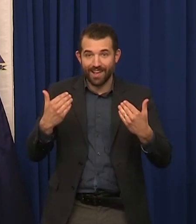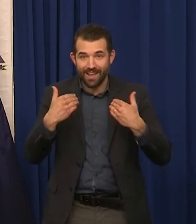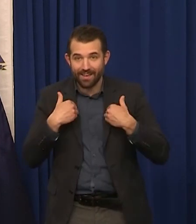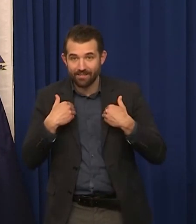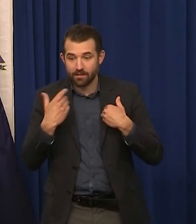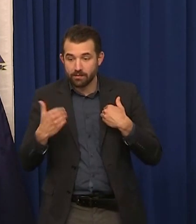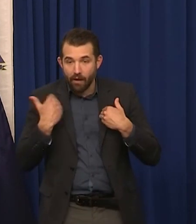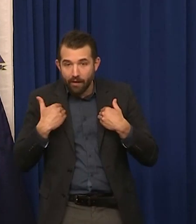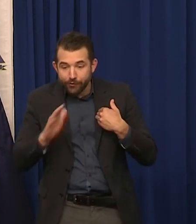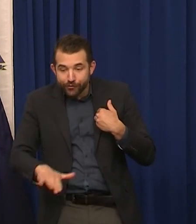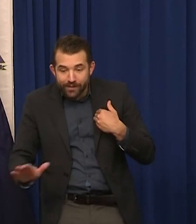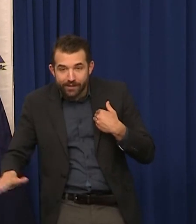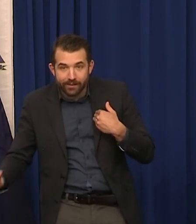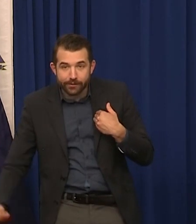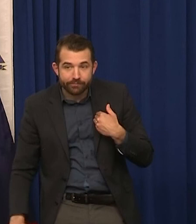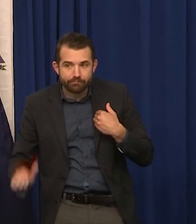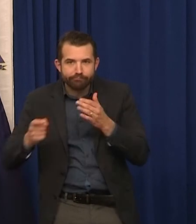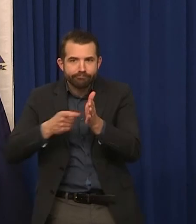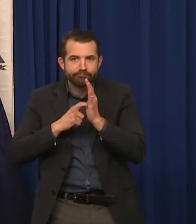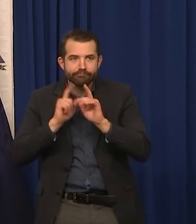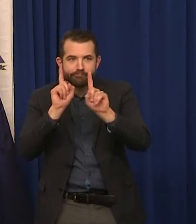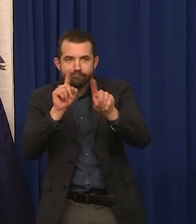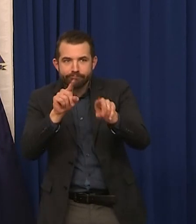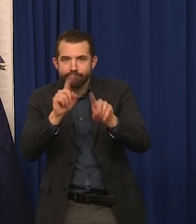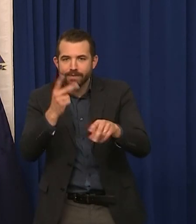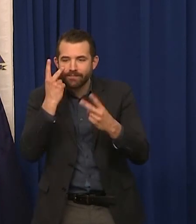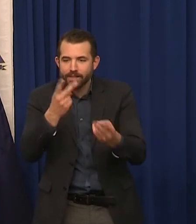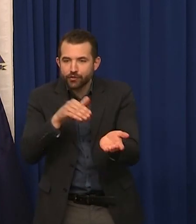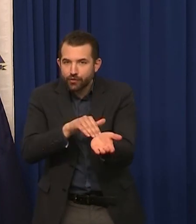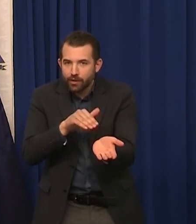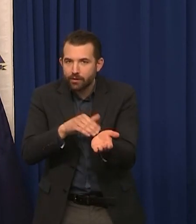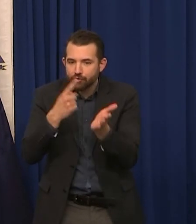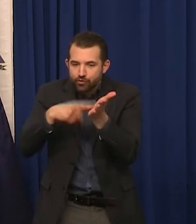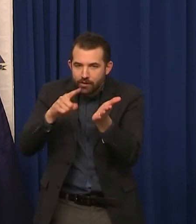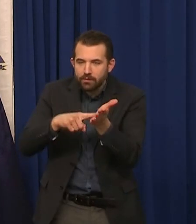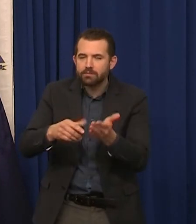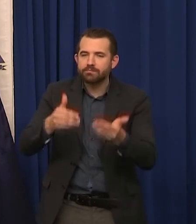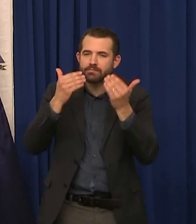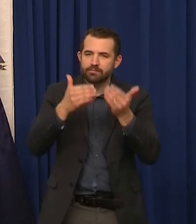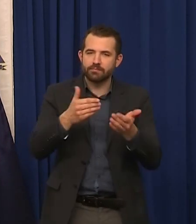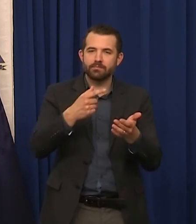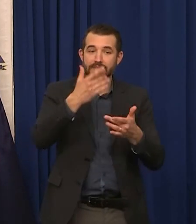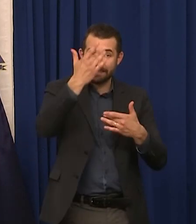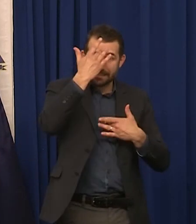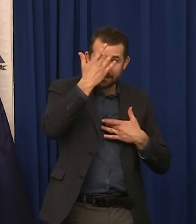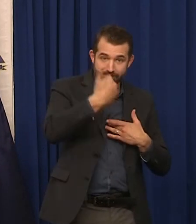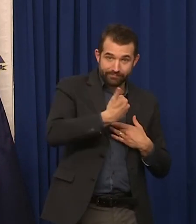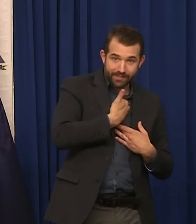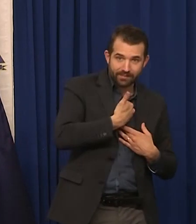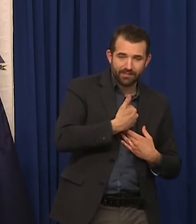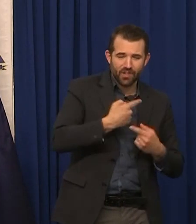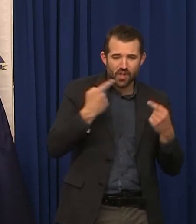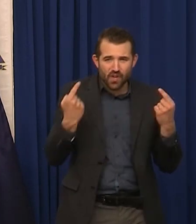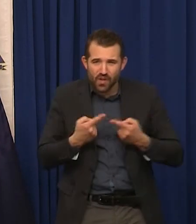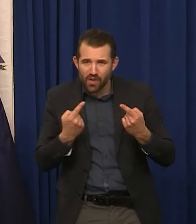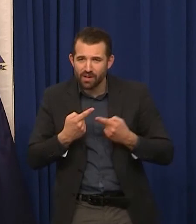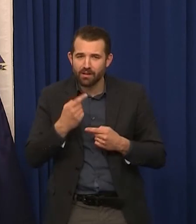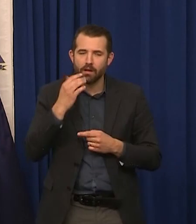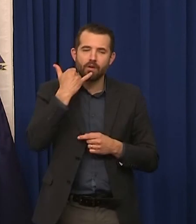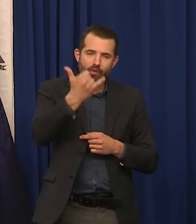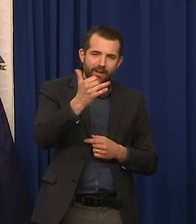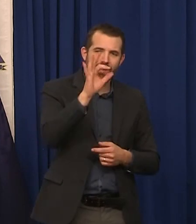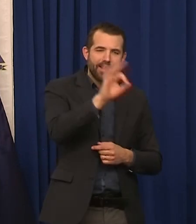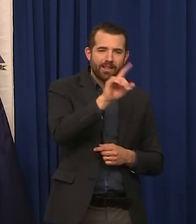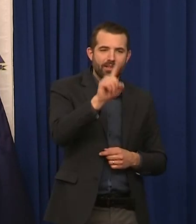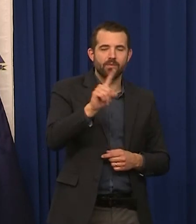child checkup, or you're acutely ill and need to call 911, please reach out to your medical providers. They